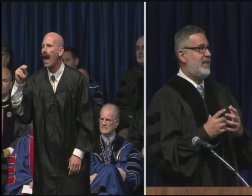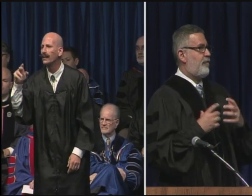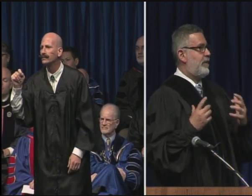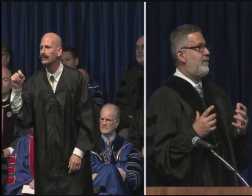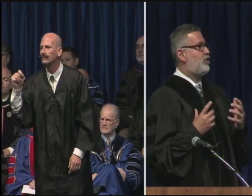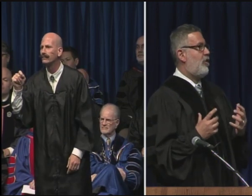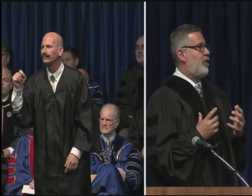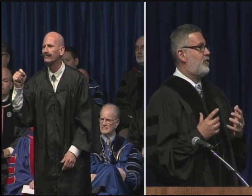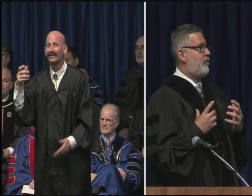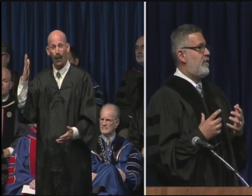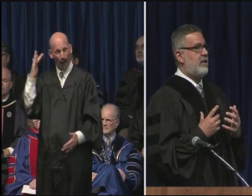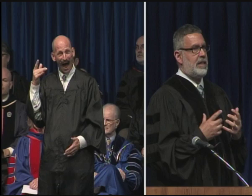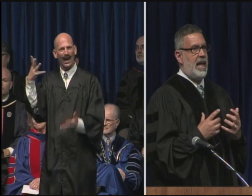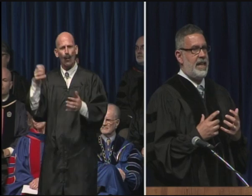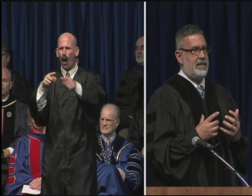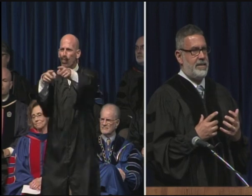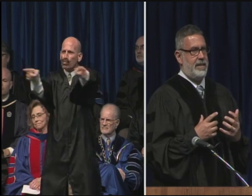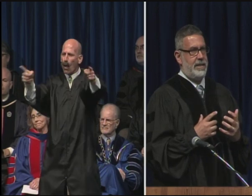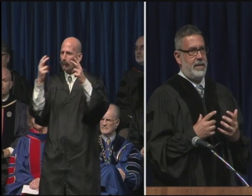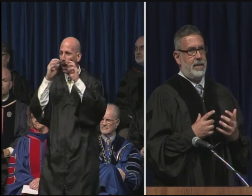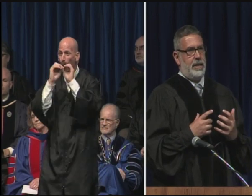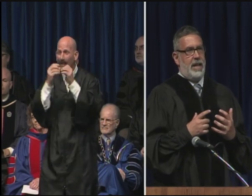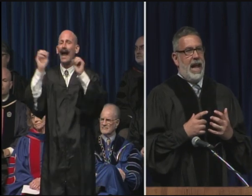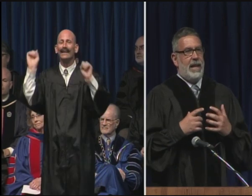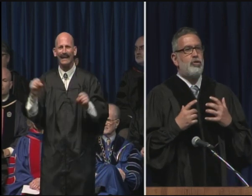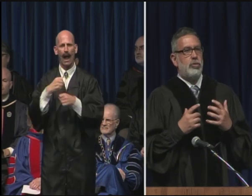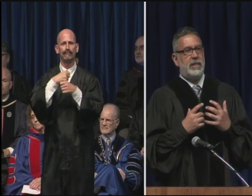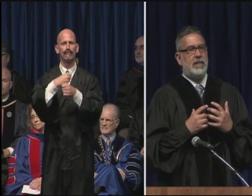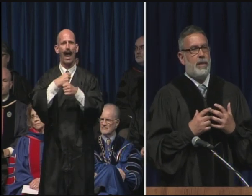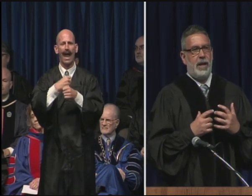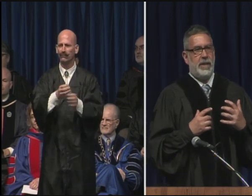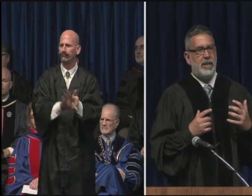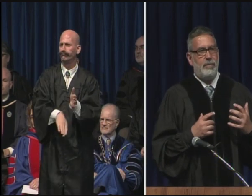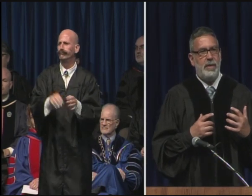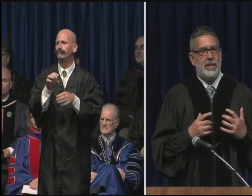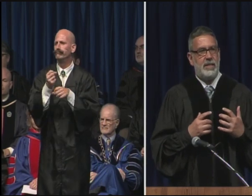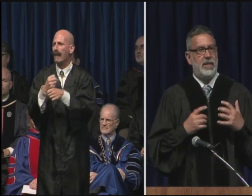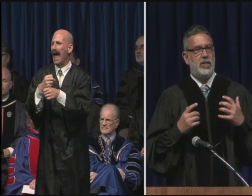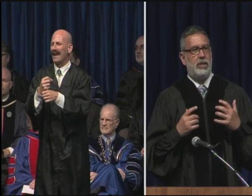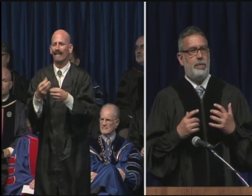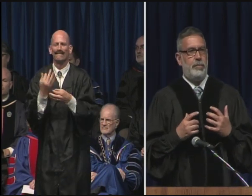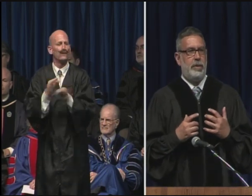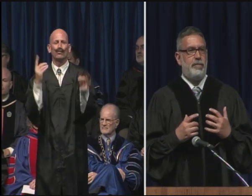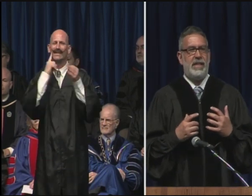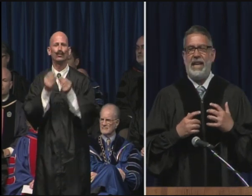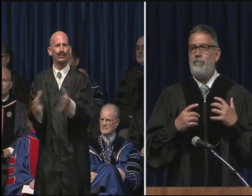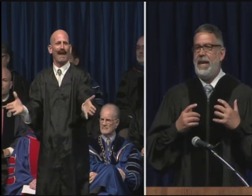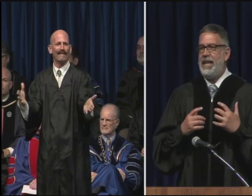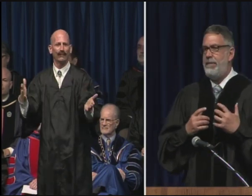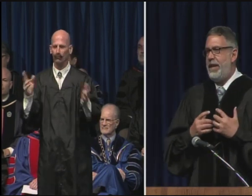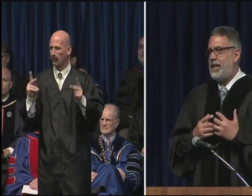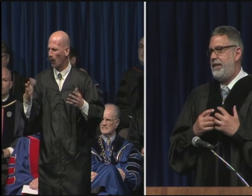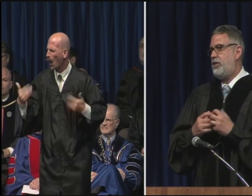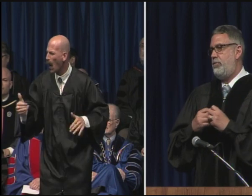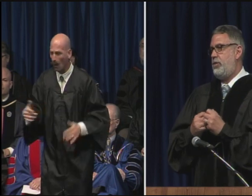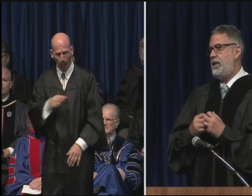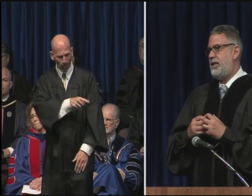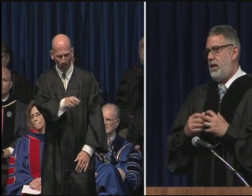free of charge for their clients. I am truly inspired by the commitments of these young people that they have made in making their communities a